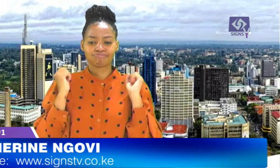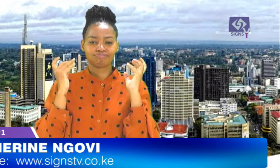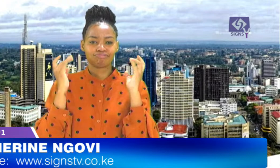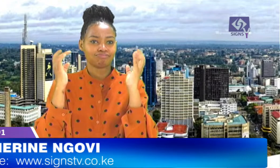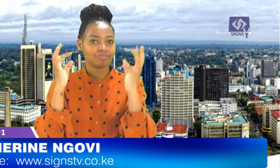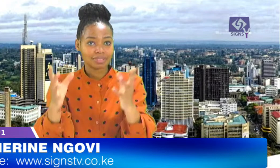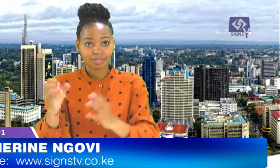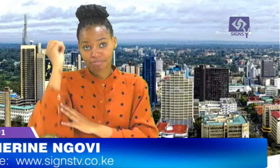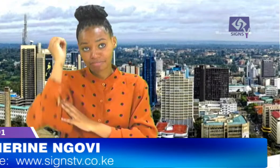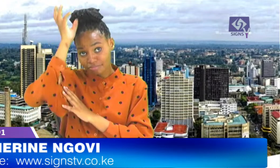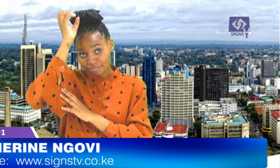irrigation in the